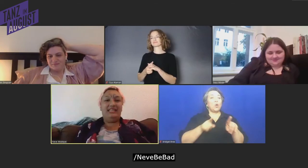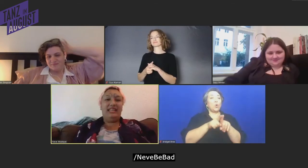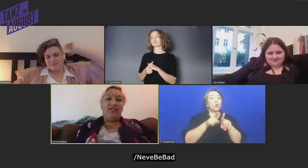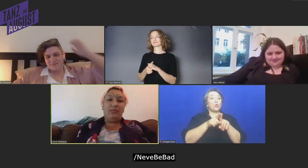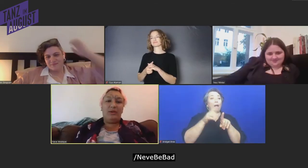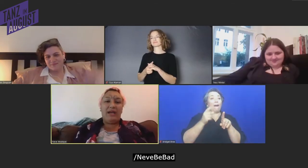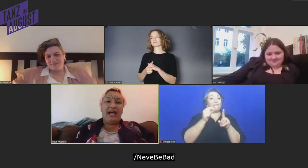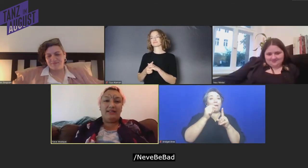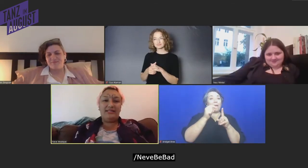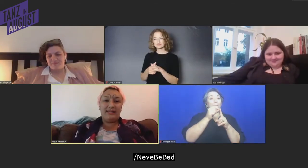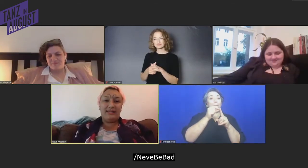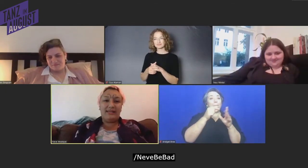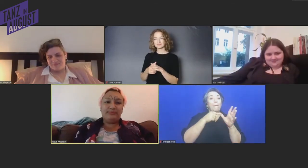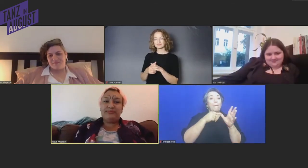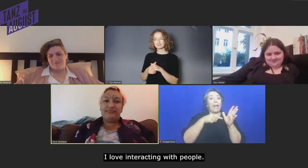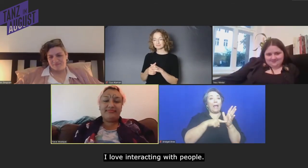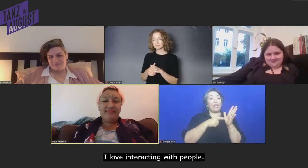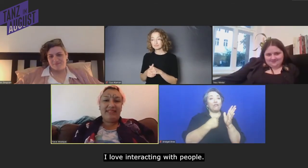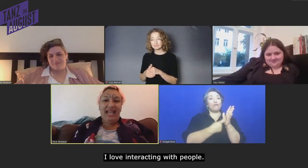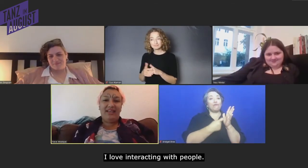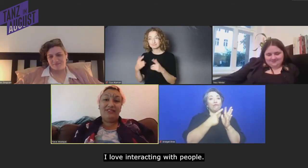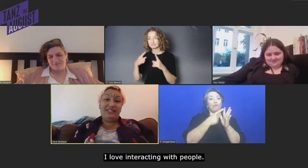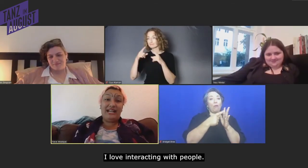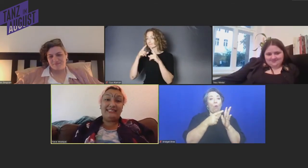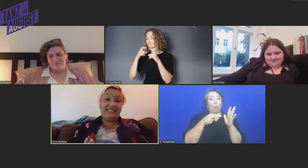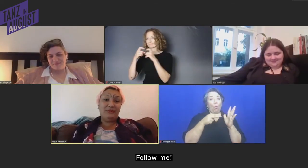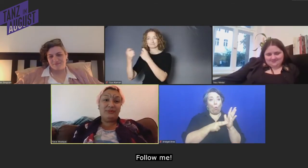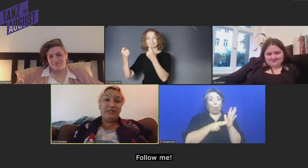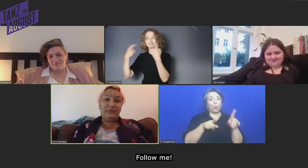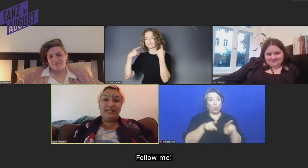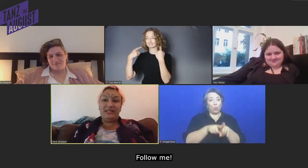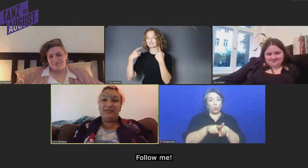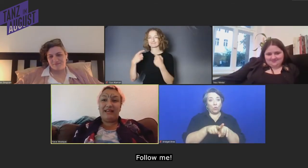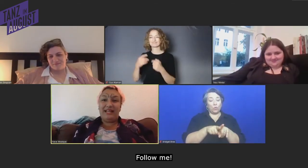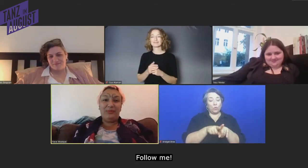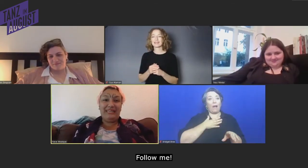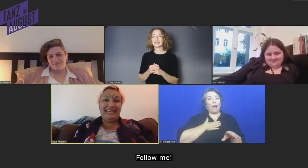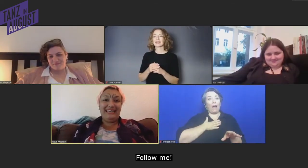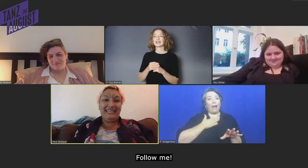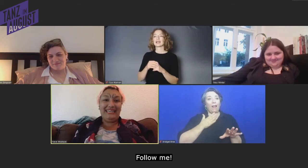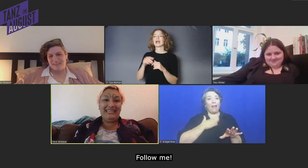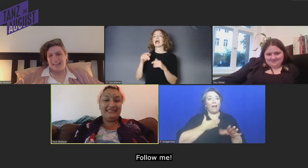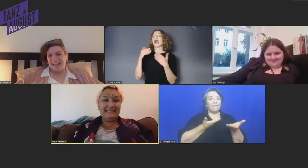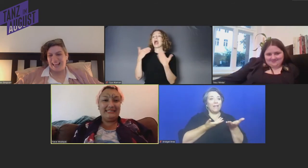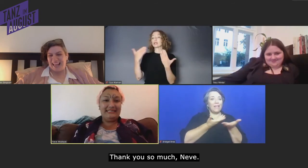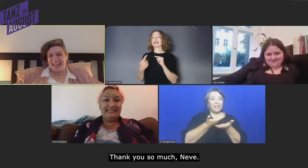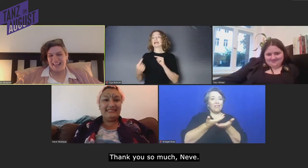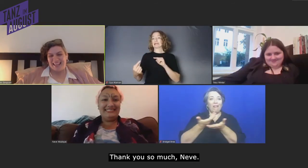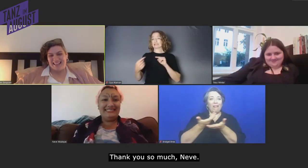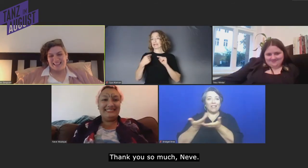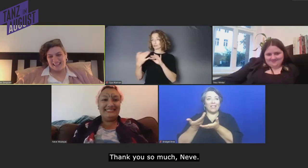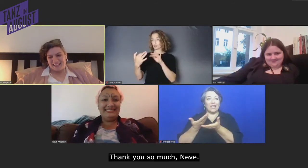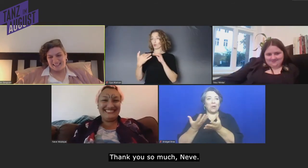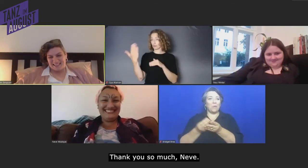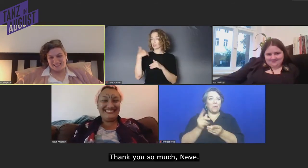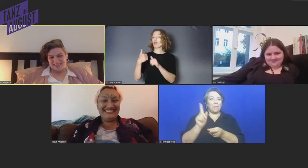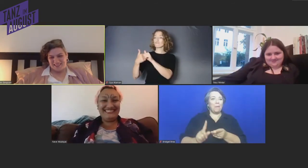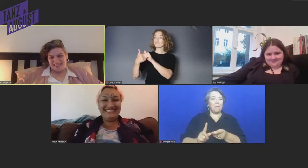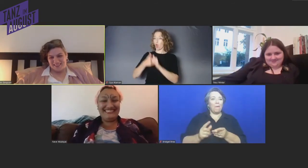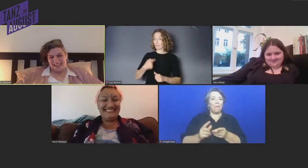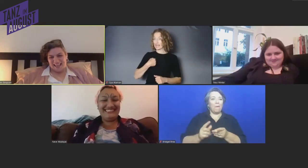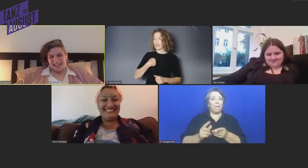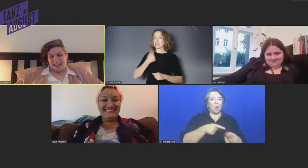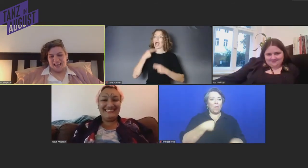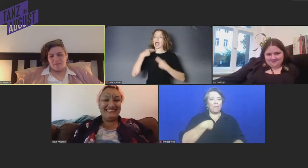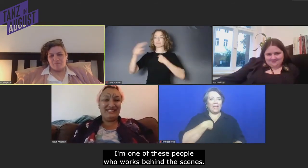Patreon/Neve Be Bad. So I love interacting with people. Follow me. Thank you so much, Neve.